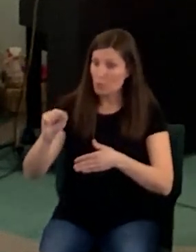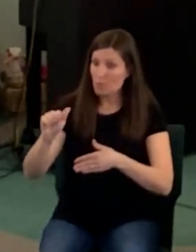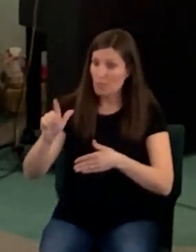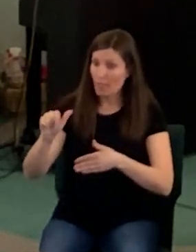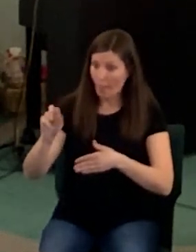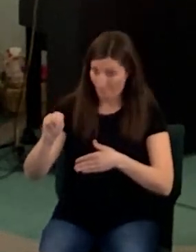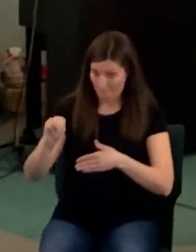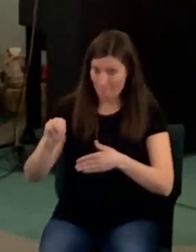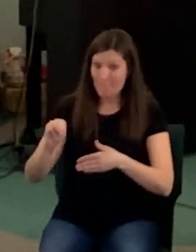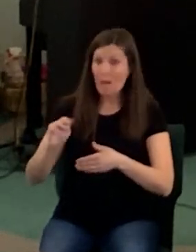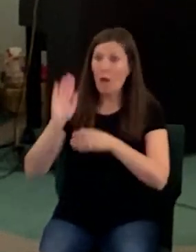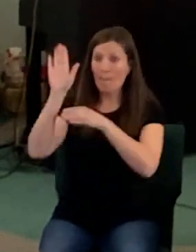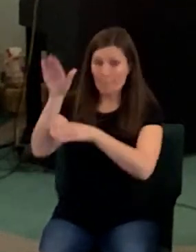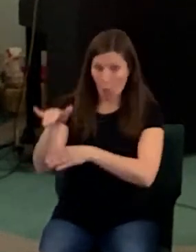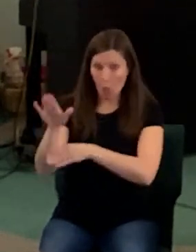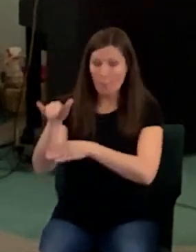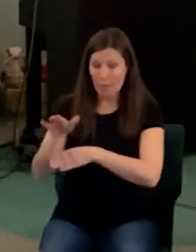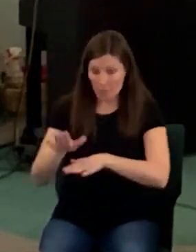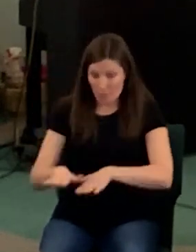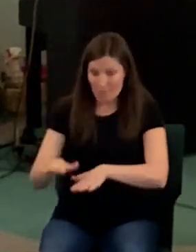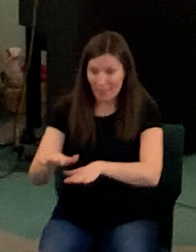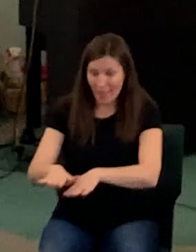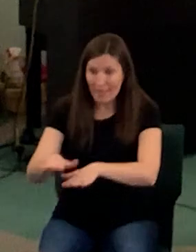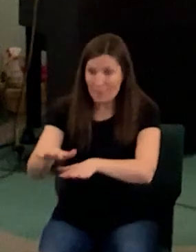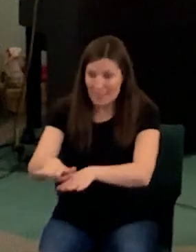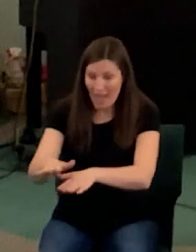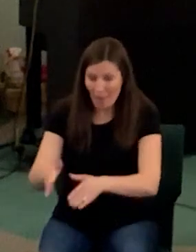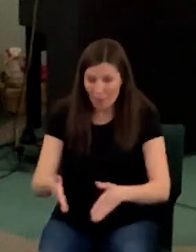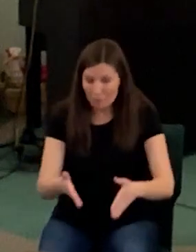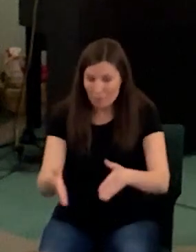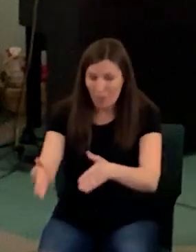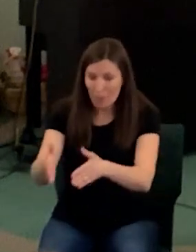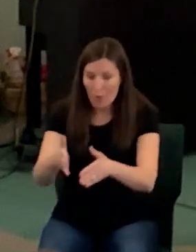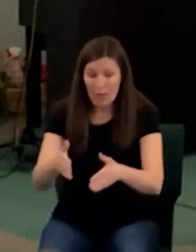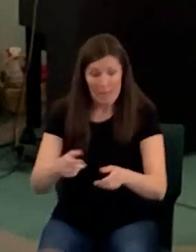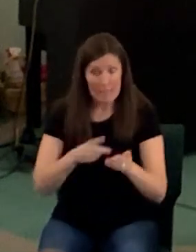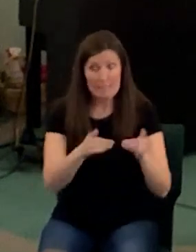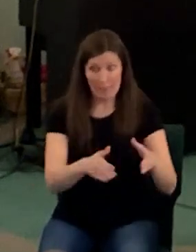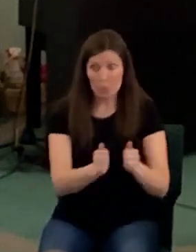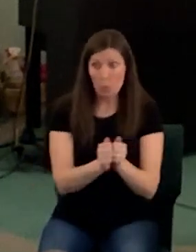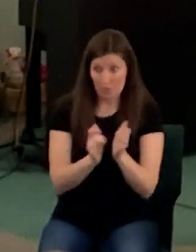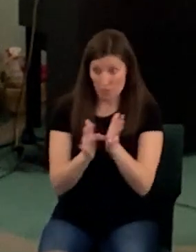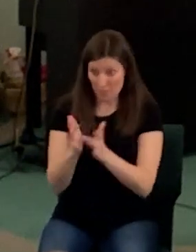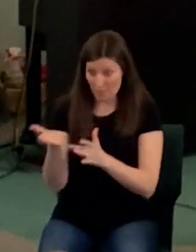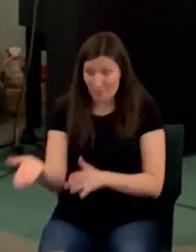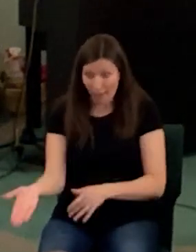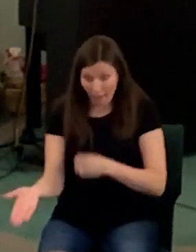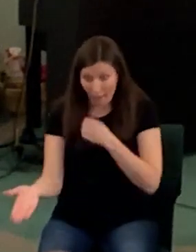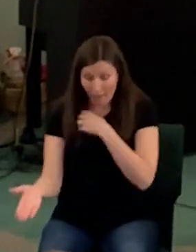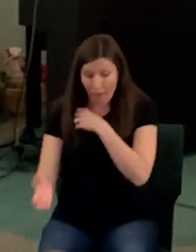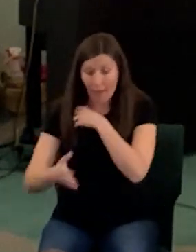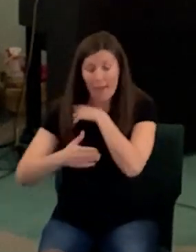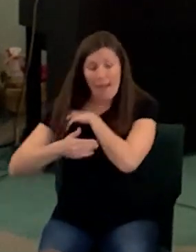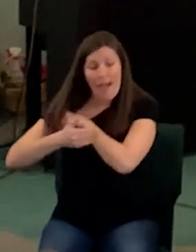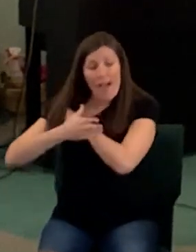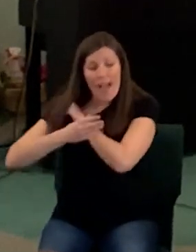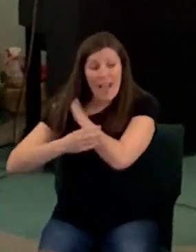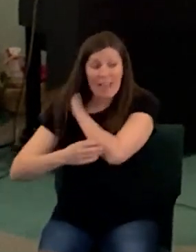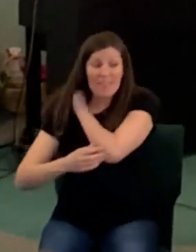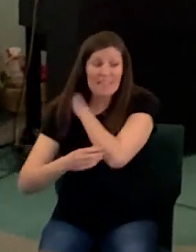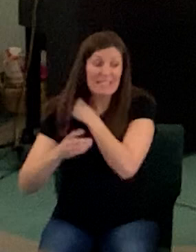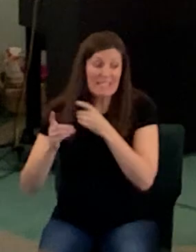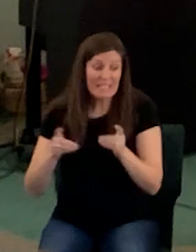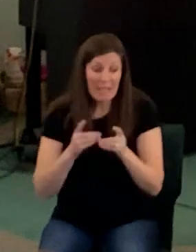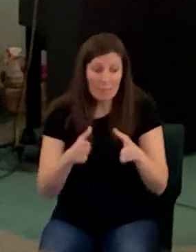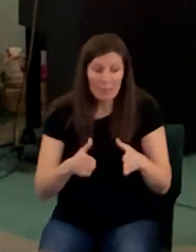down palm branches. The disciples were with Jesus and watched that happen. The disciples expected a new kingdom to